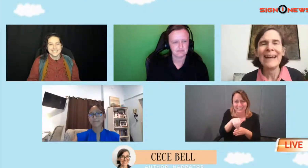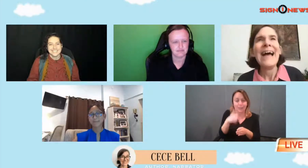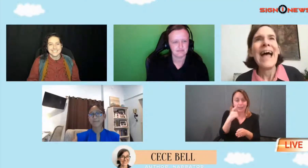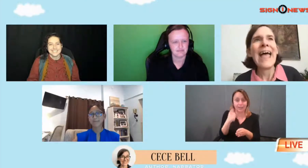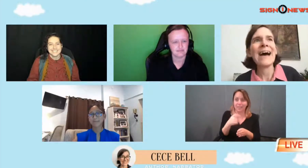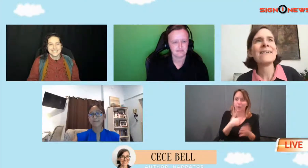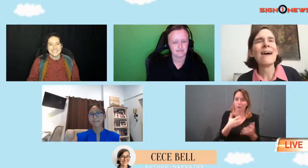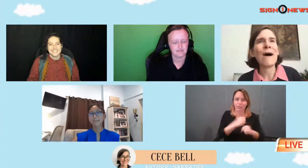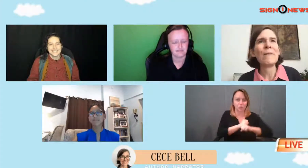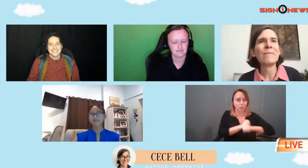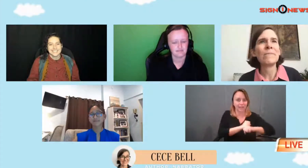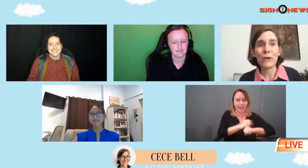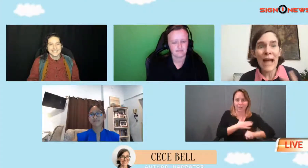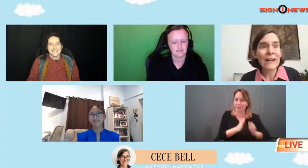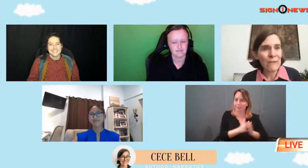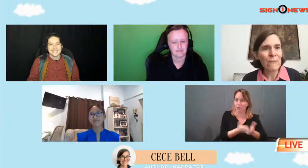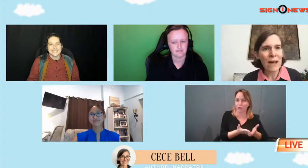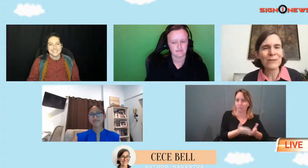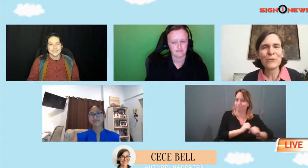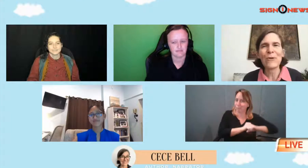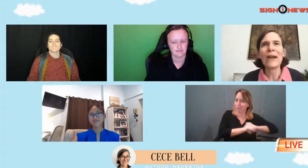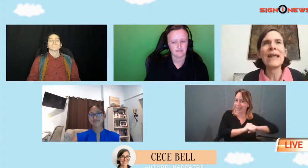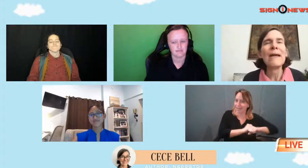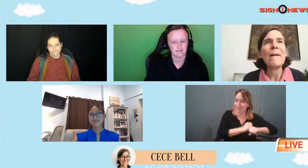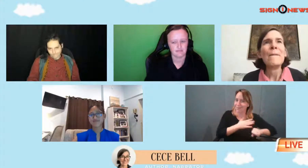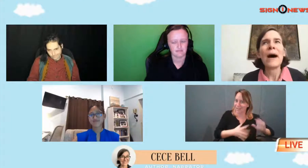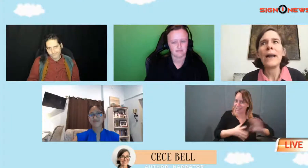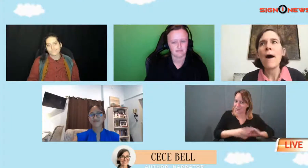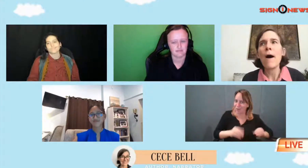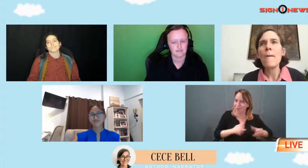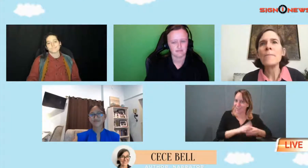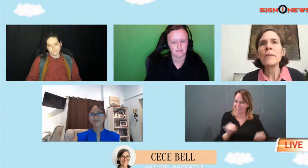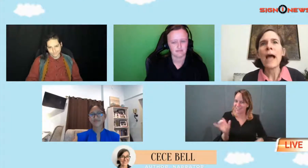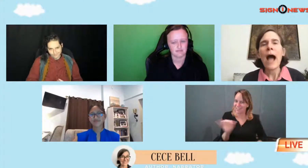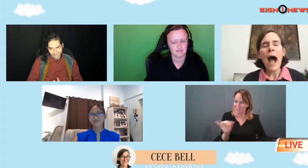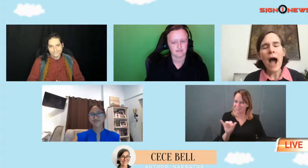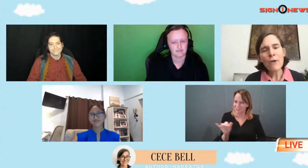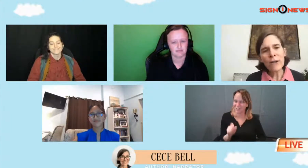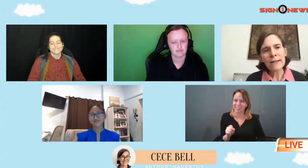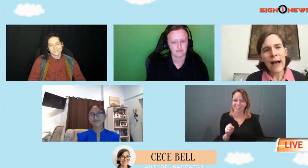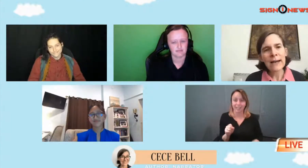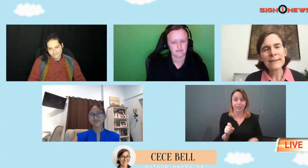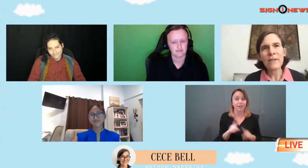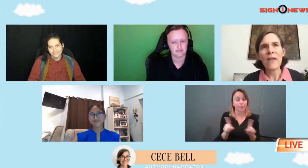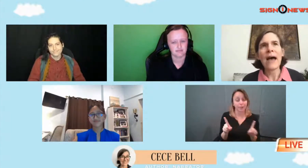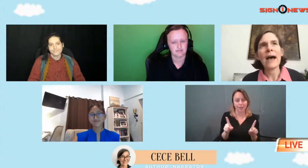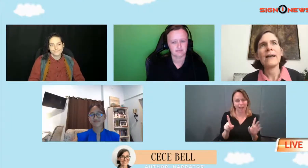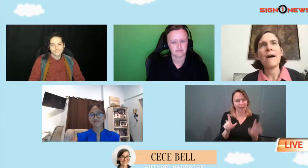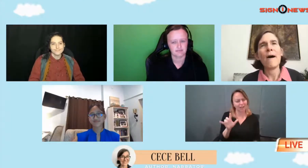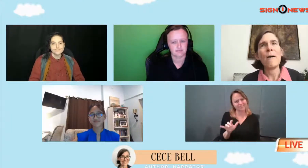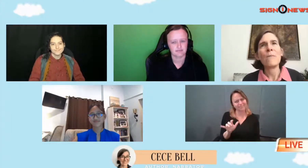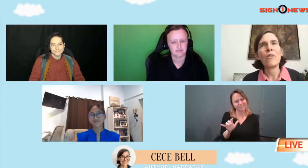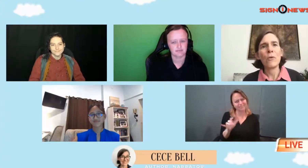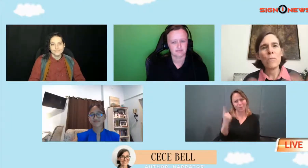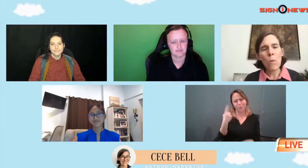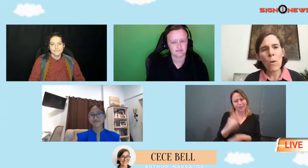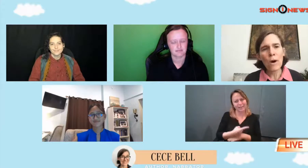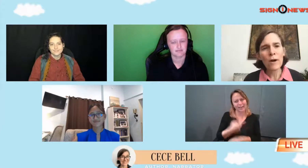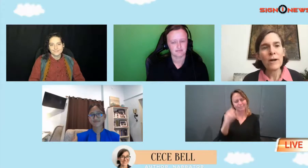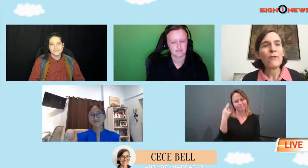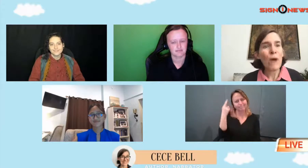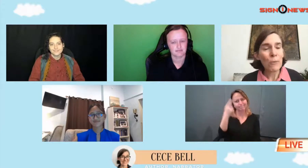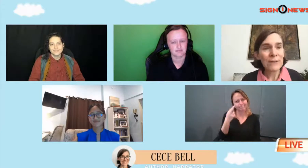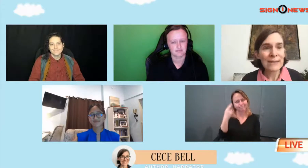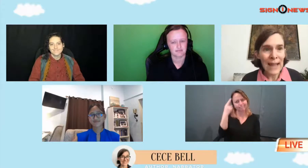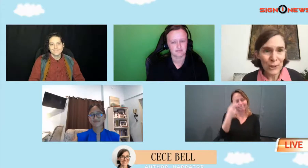book and protective of my story. But I realized that the